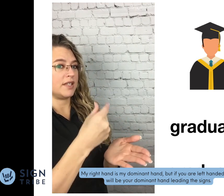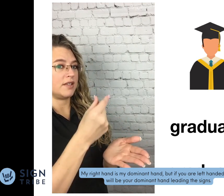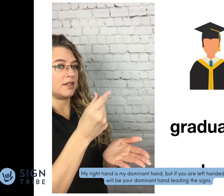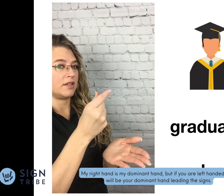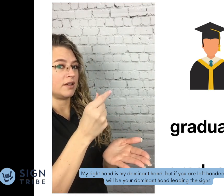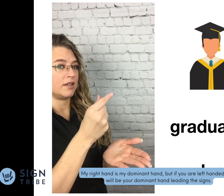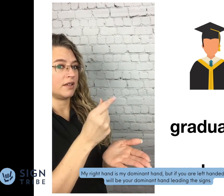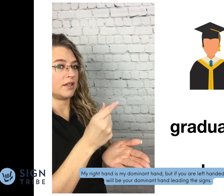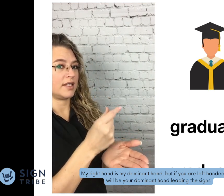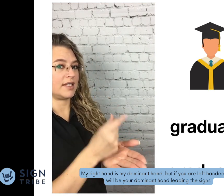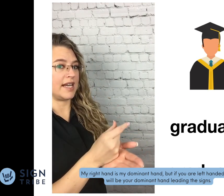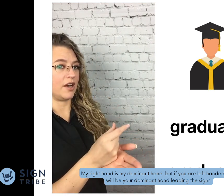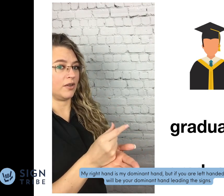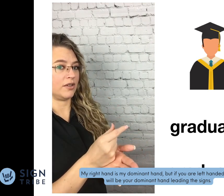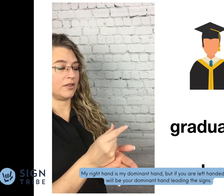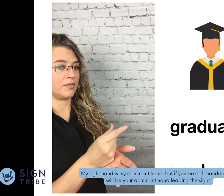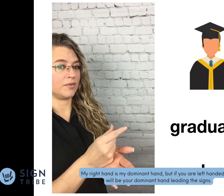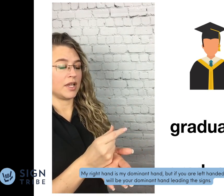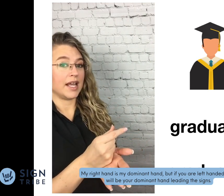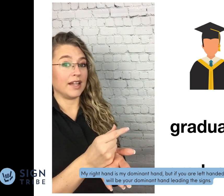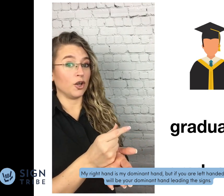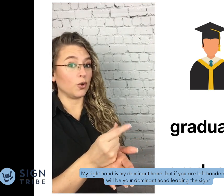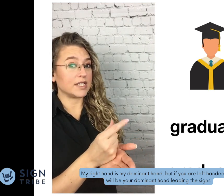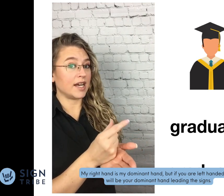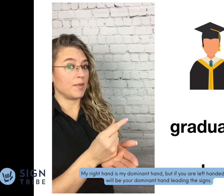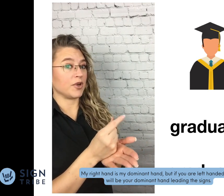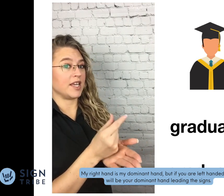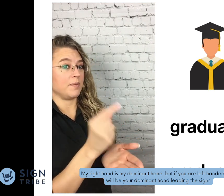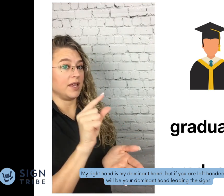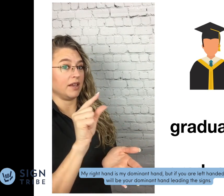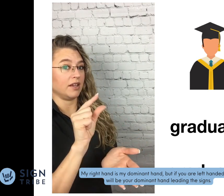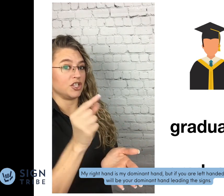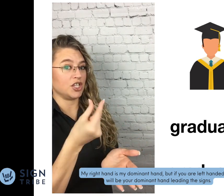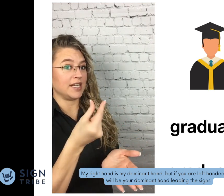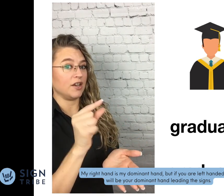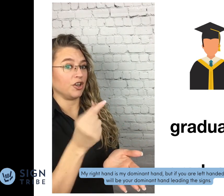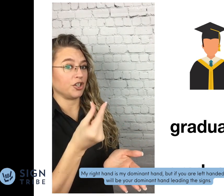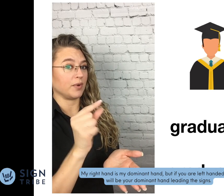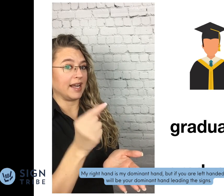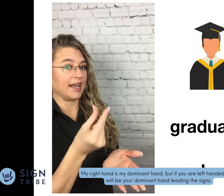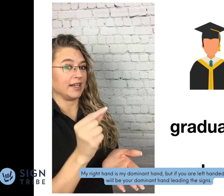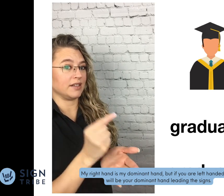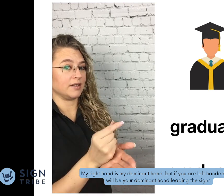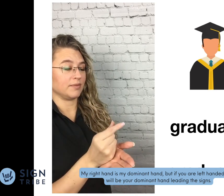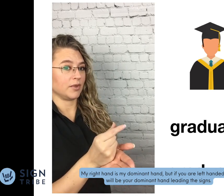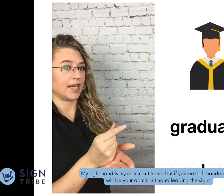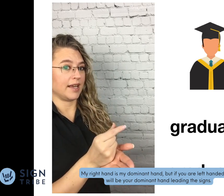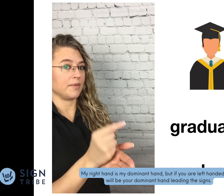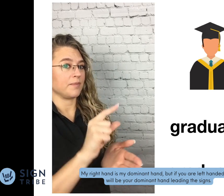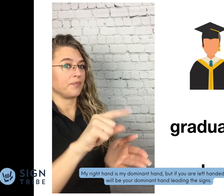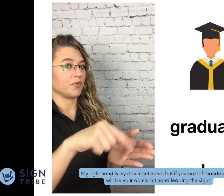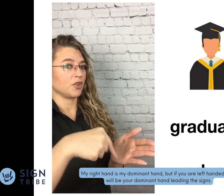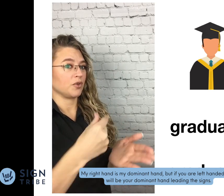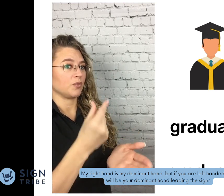Twist down. And the whole time you're keeping a G on your right hand, okay?